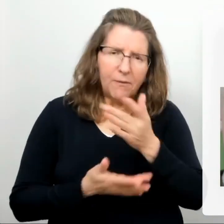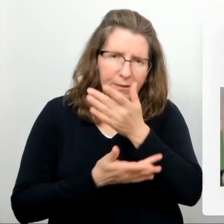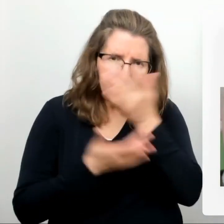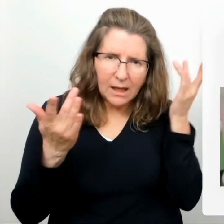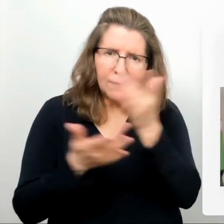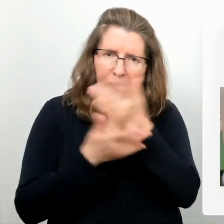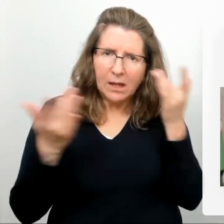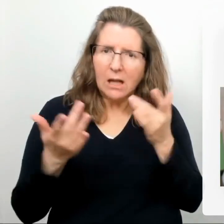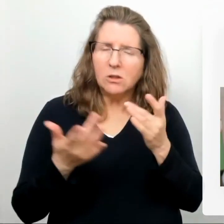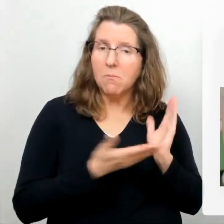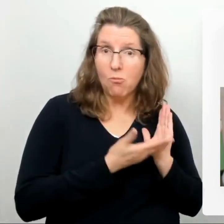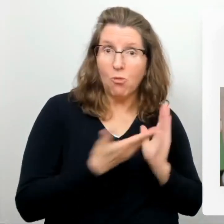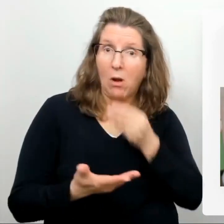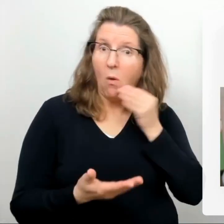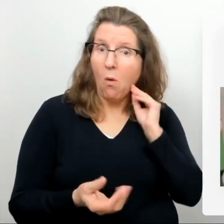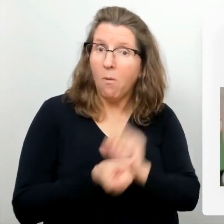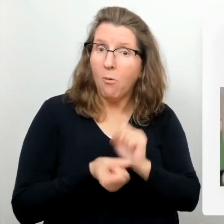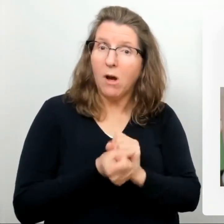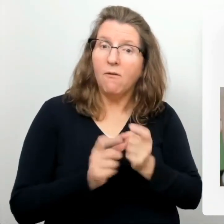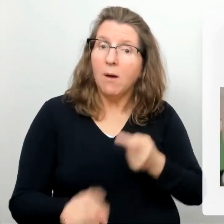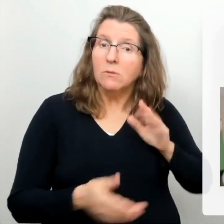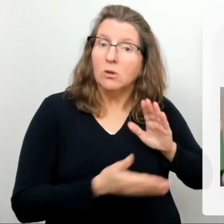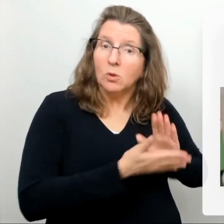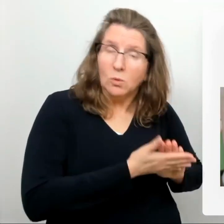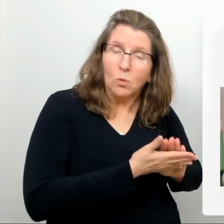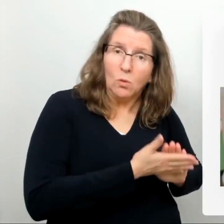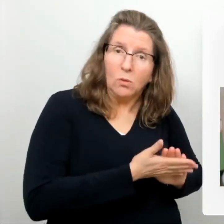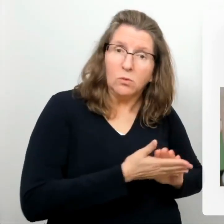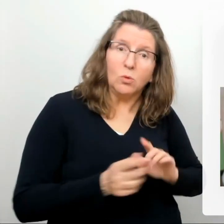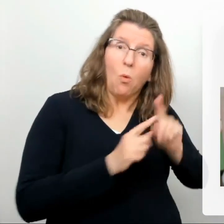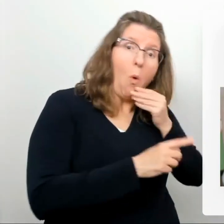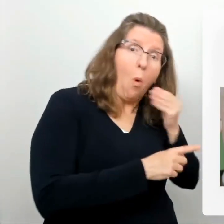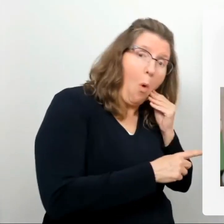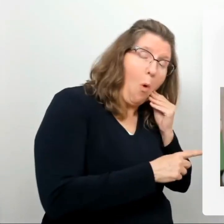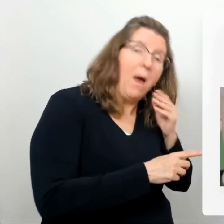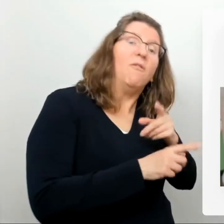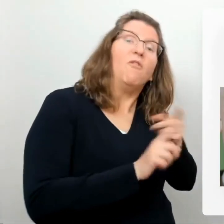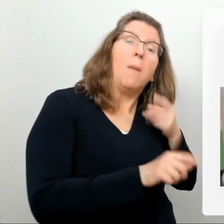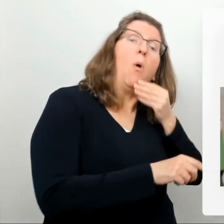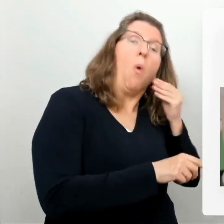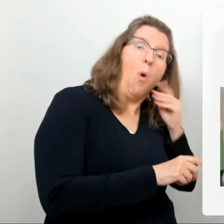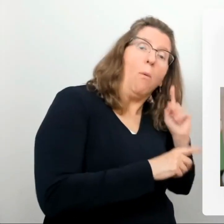He often forgets to bring his homework back to school. He also forgets to bring it home.